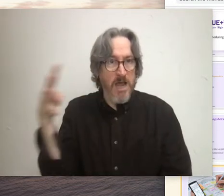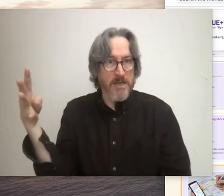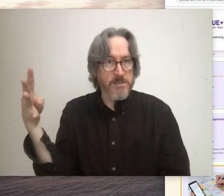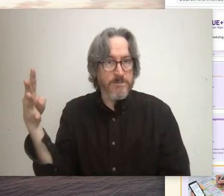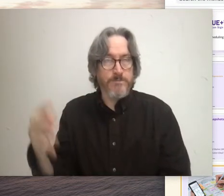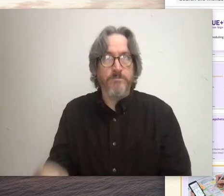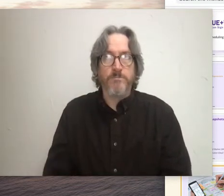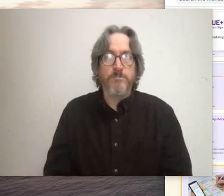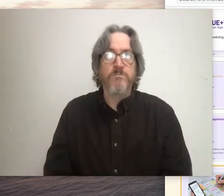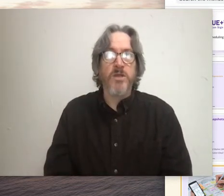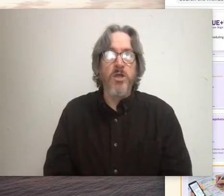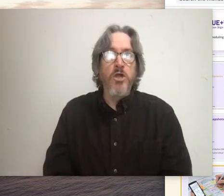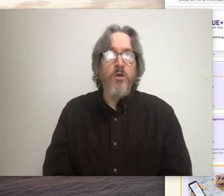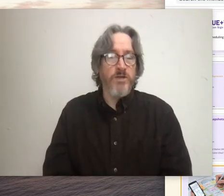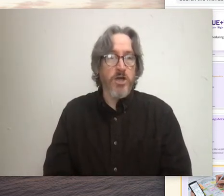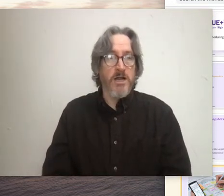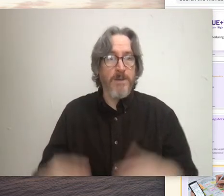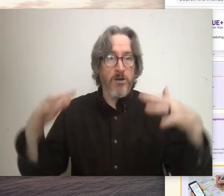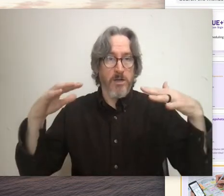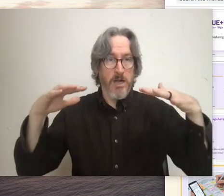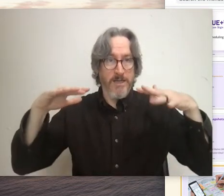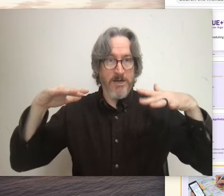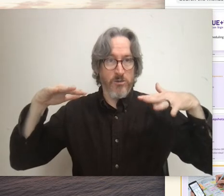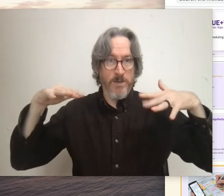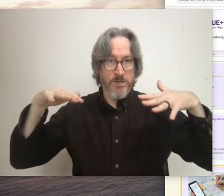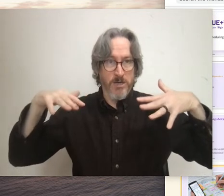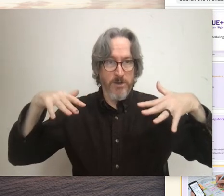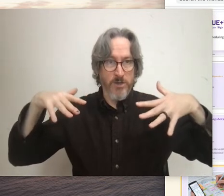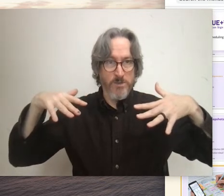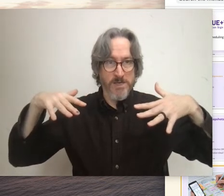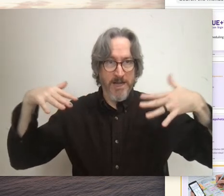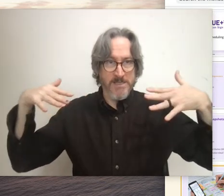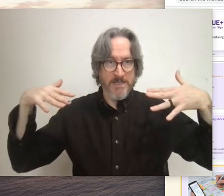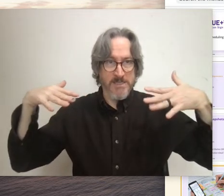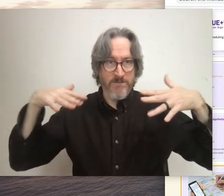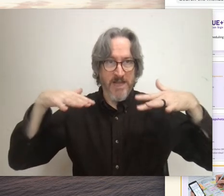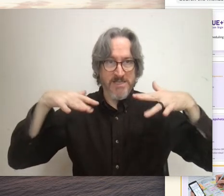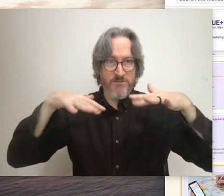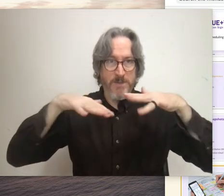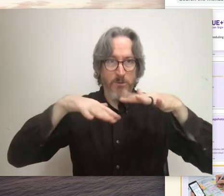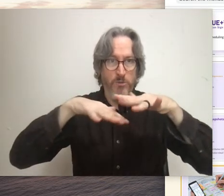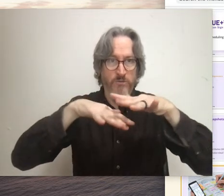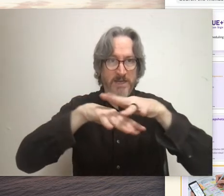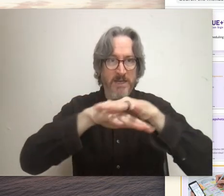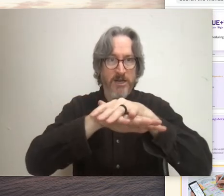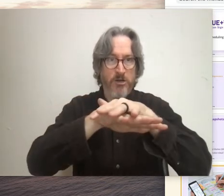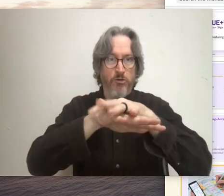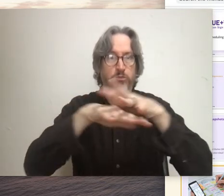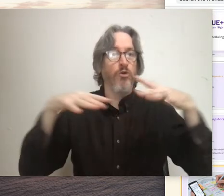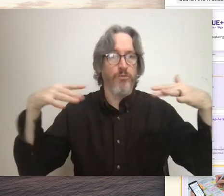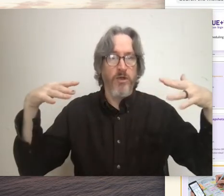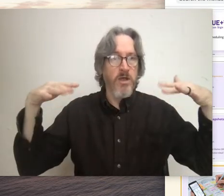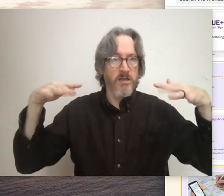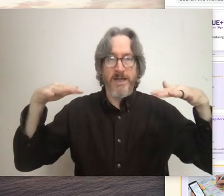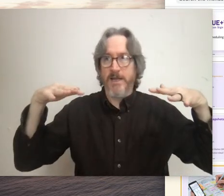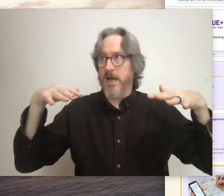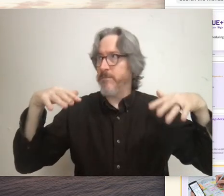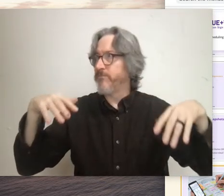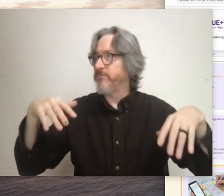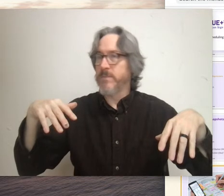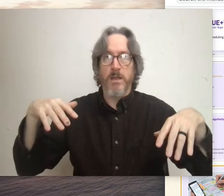of lines. If we talk about later, when we talk about using our hands like this, of lots of people moving in a group,